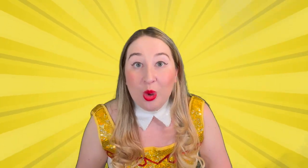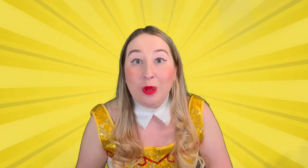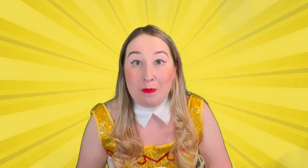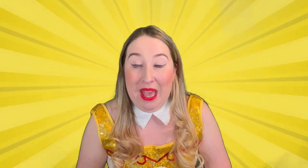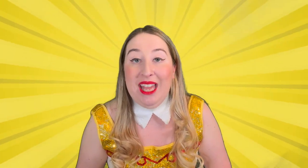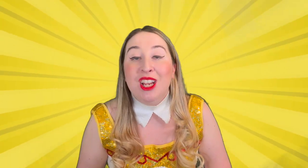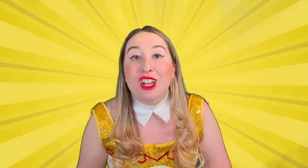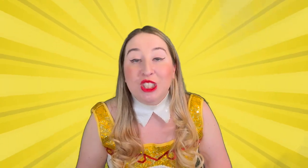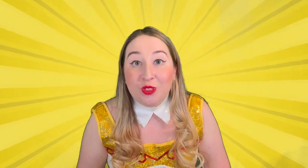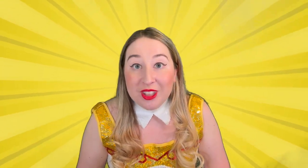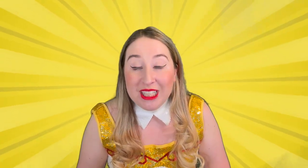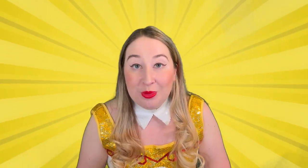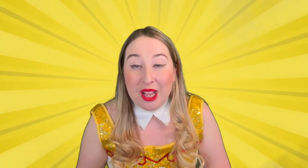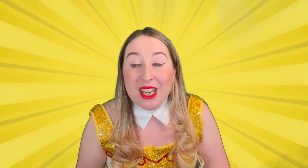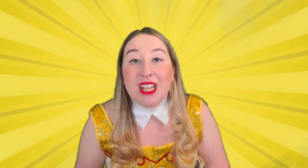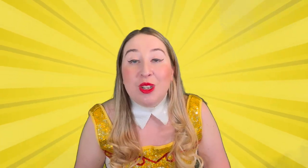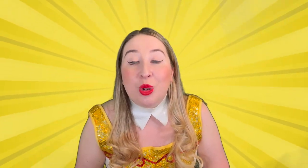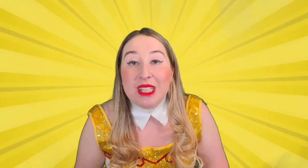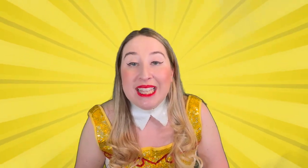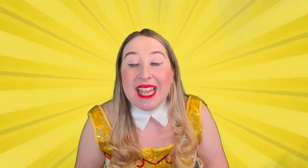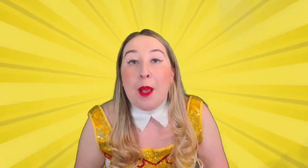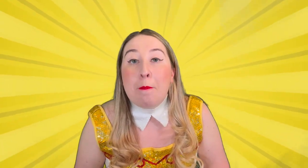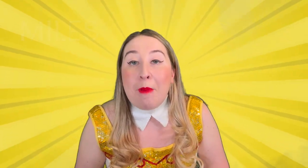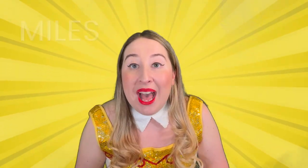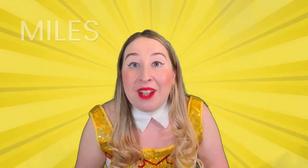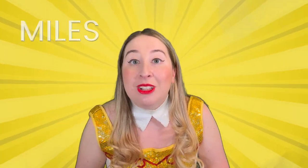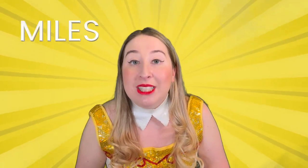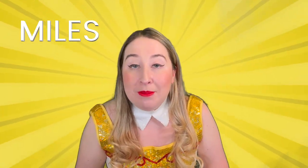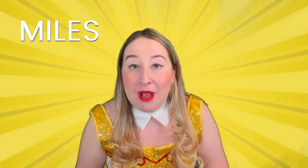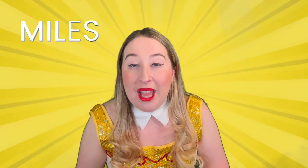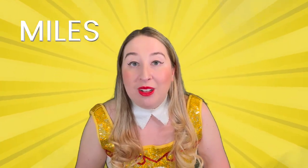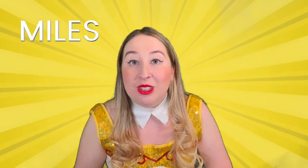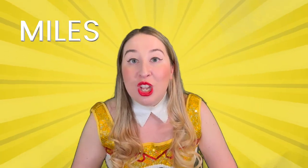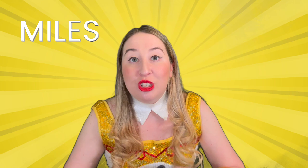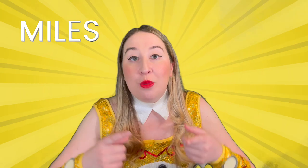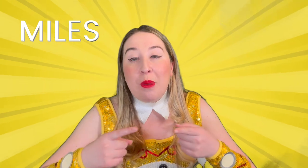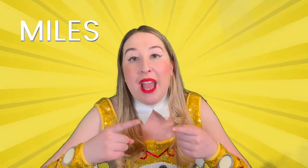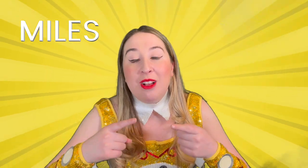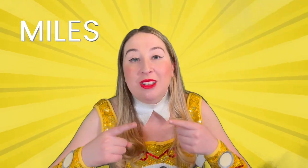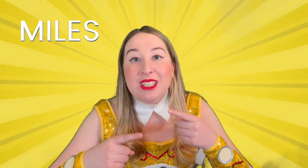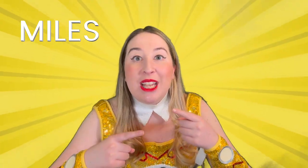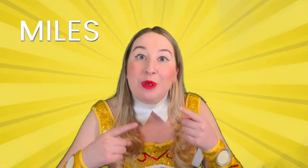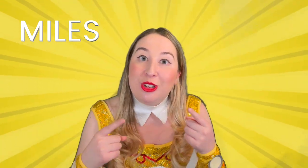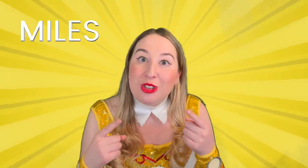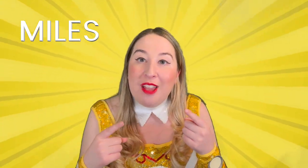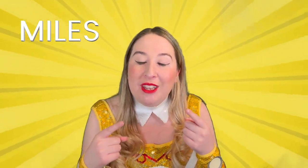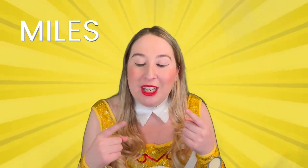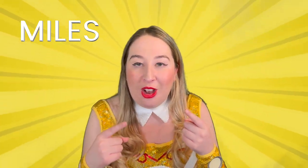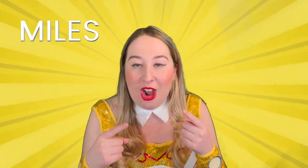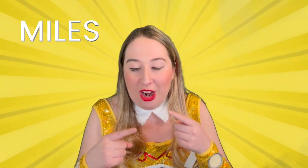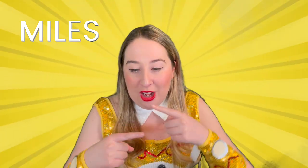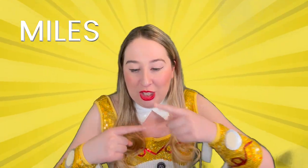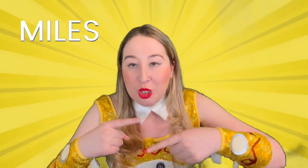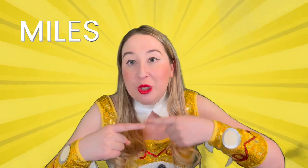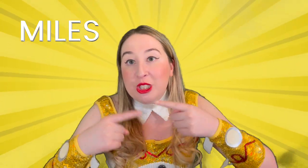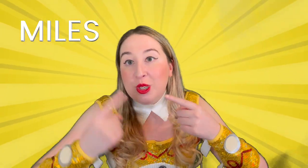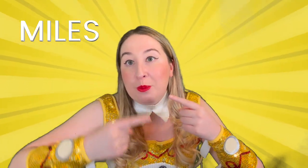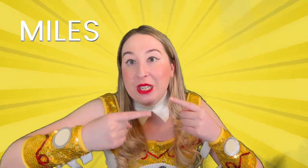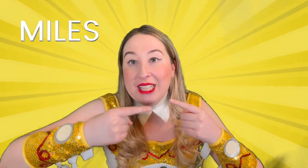warm bed. So for this one, we're going to say miles and miles. So miles is like when you're driving in a car. So we're just going to